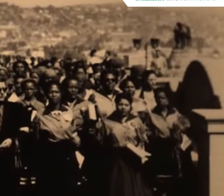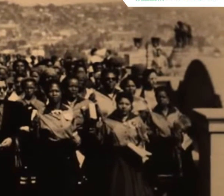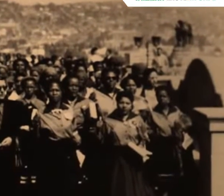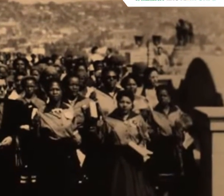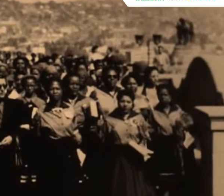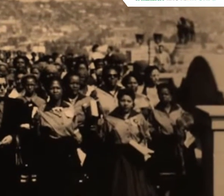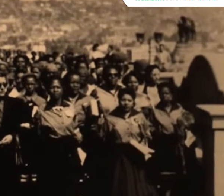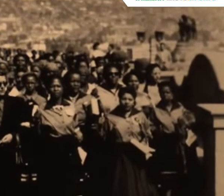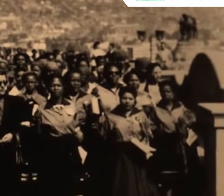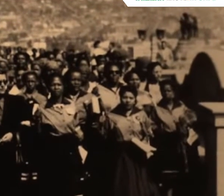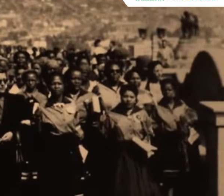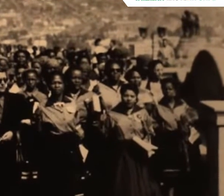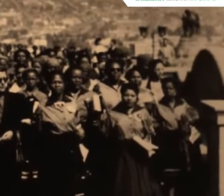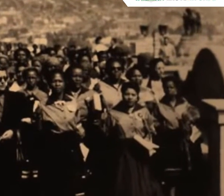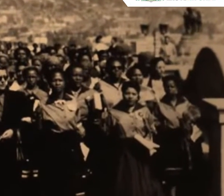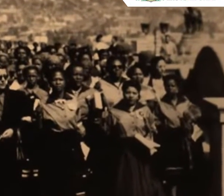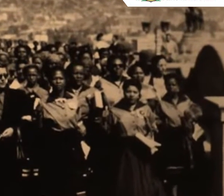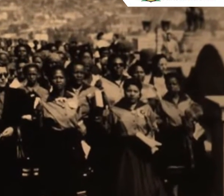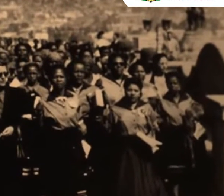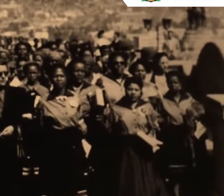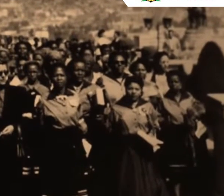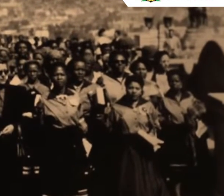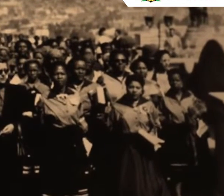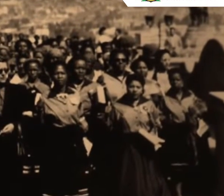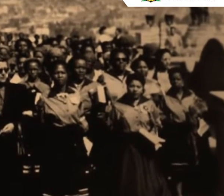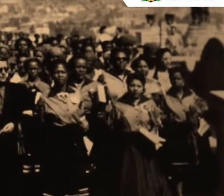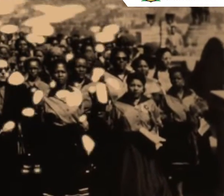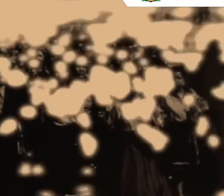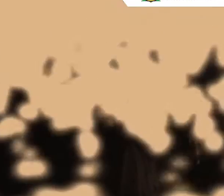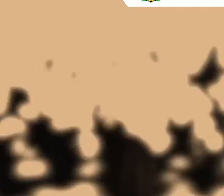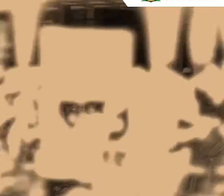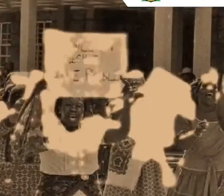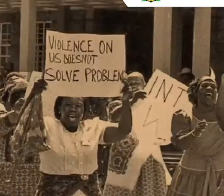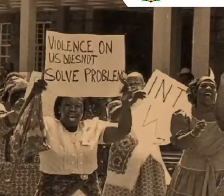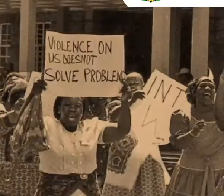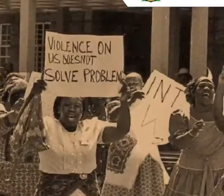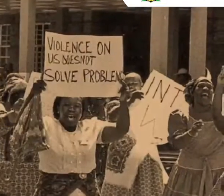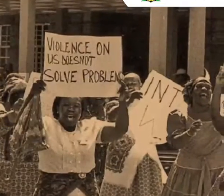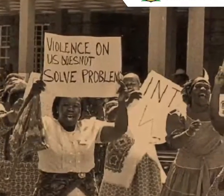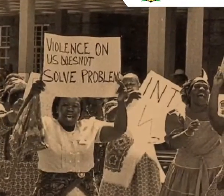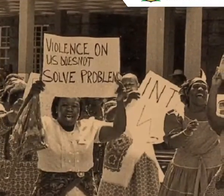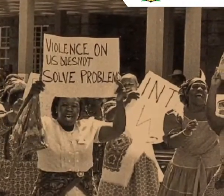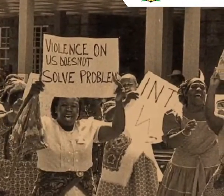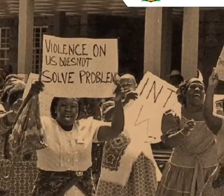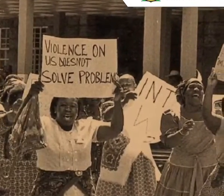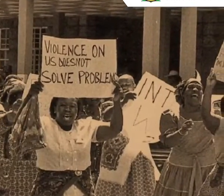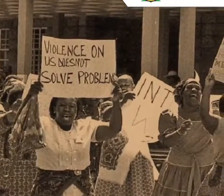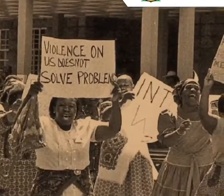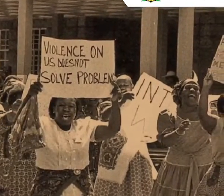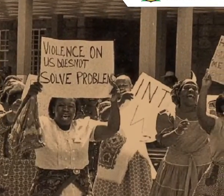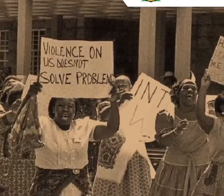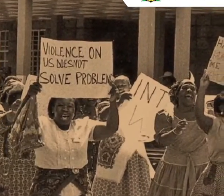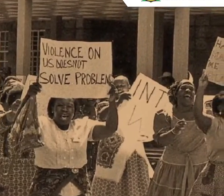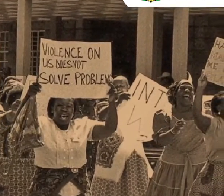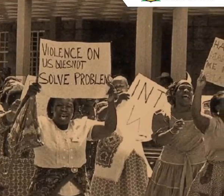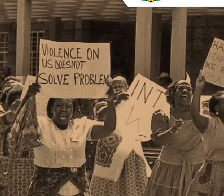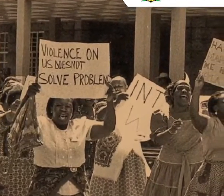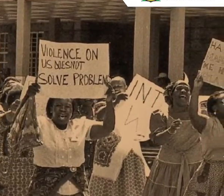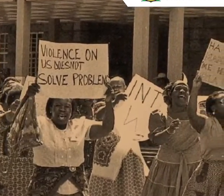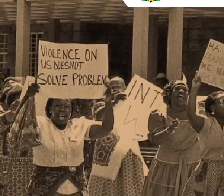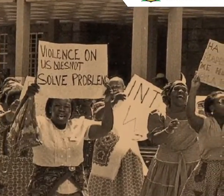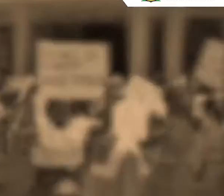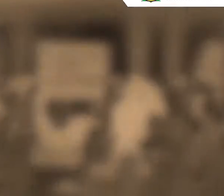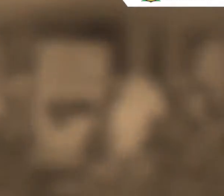women who participated in the march. After a protest march against the mayor of the then Port Elizabeth